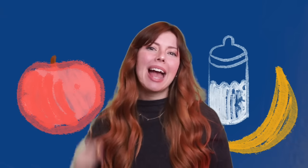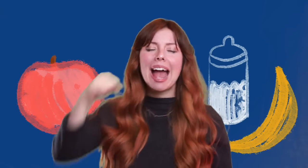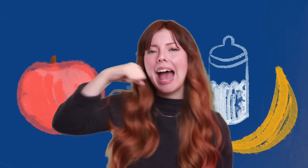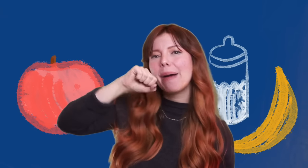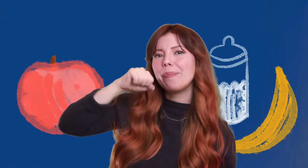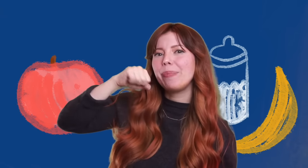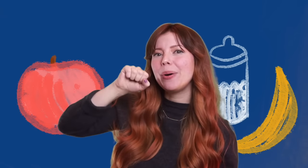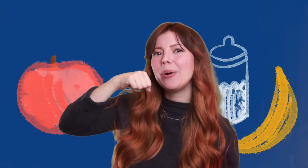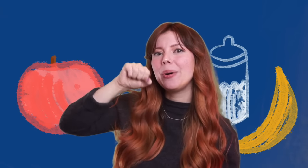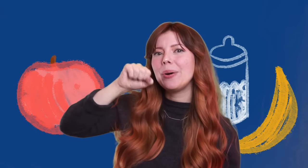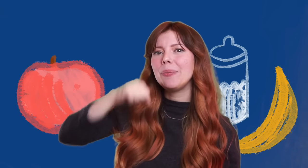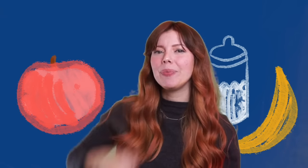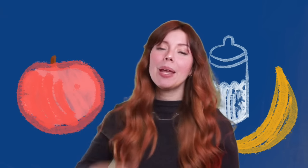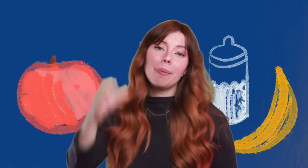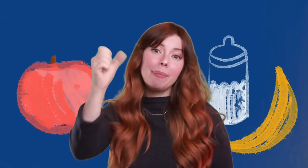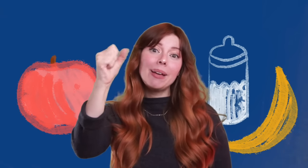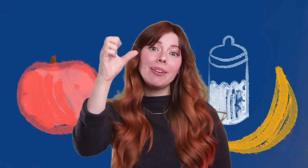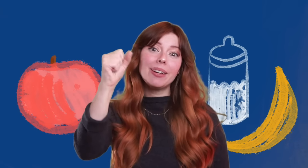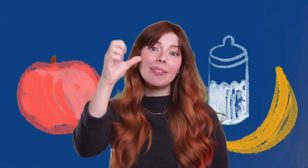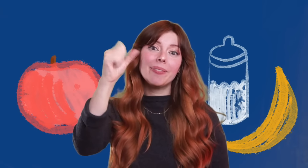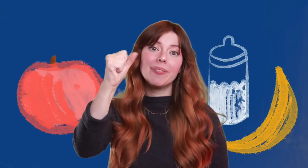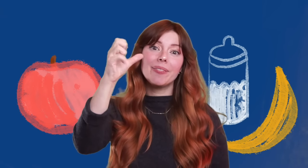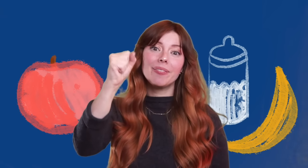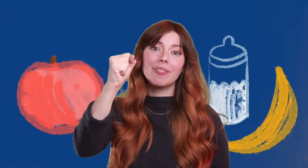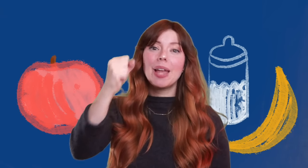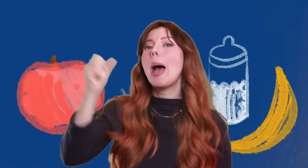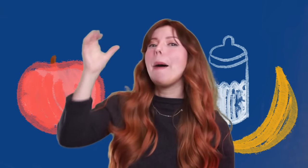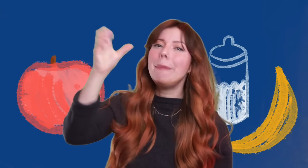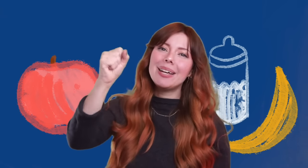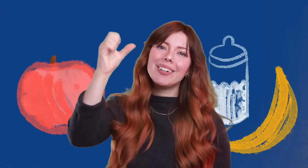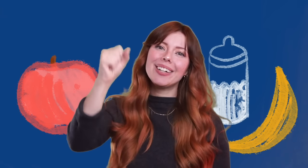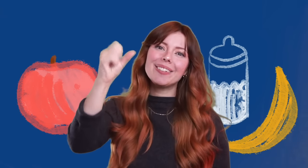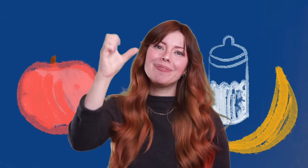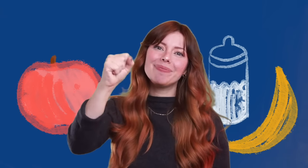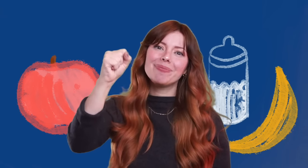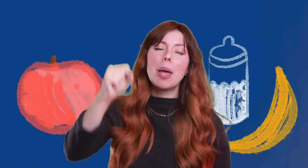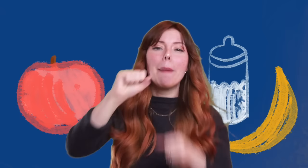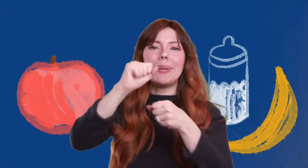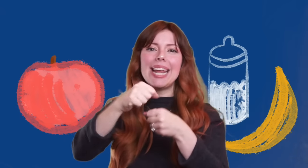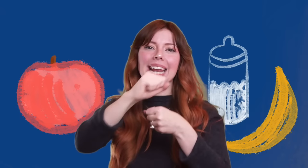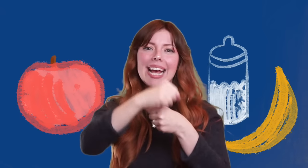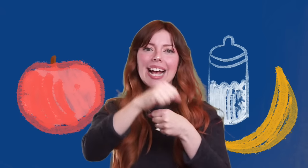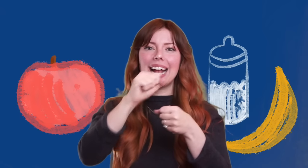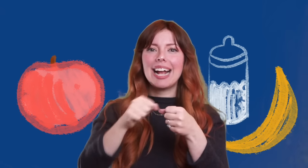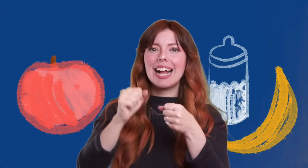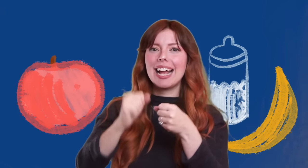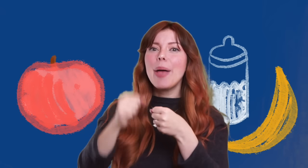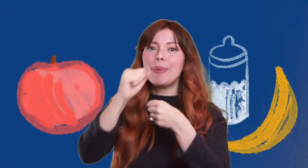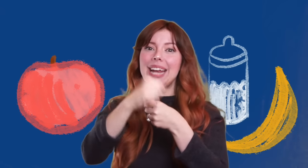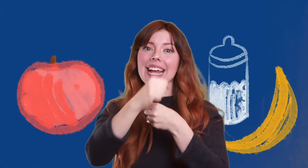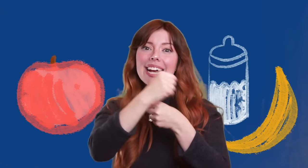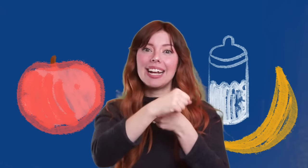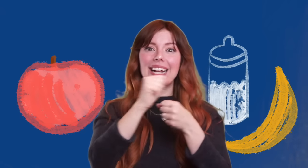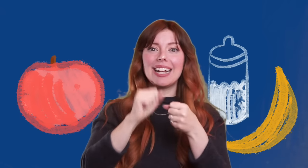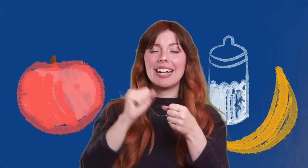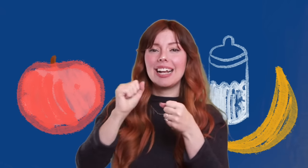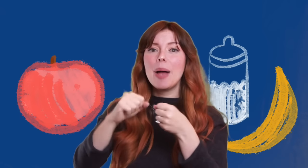Apple. Apple. Milk. Milk, banana, banana,